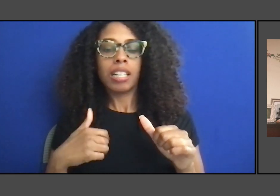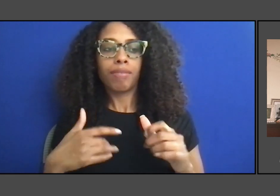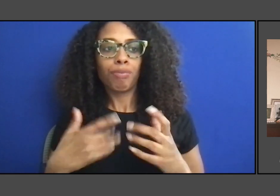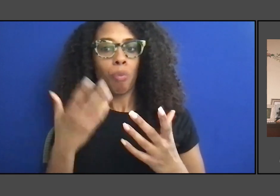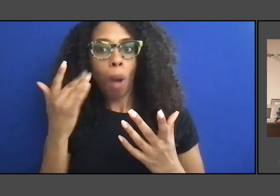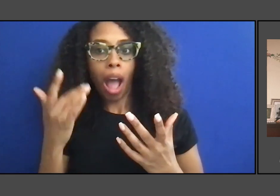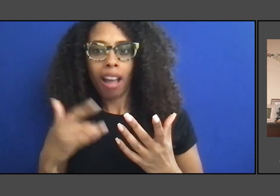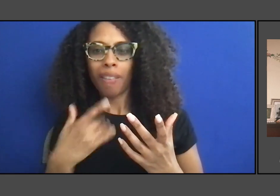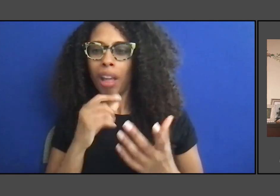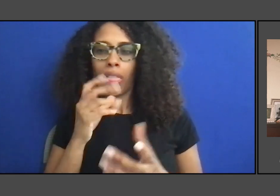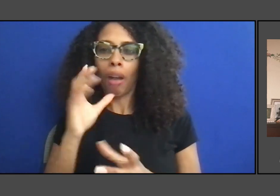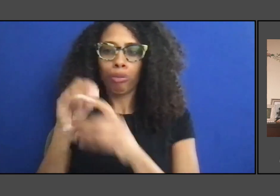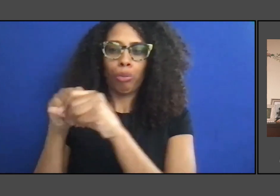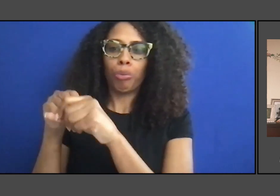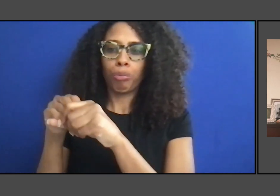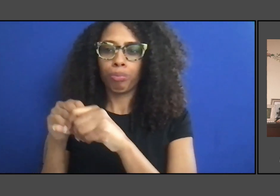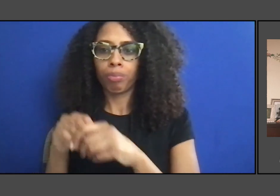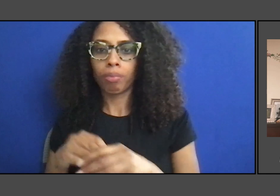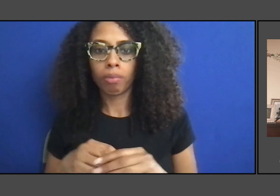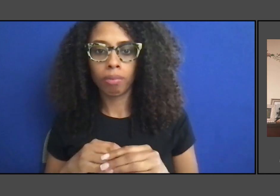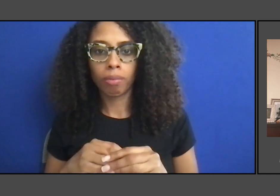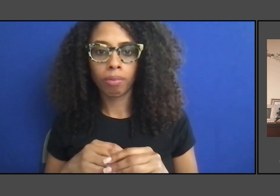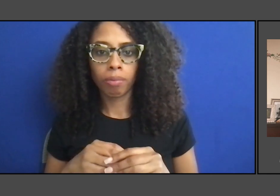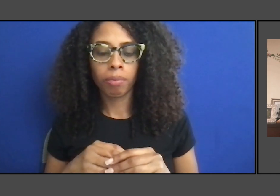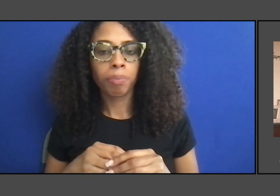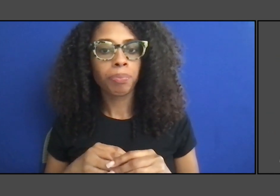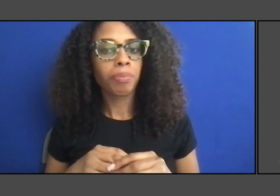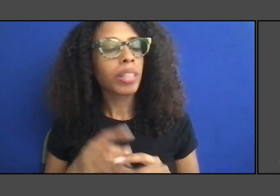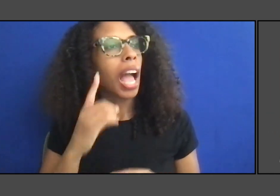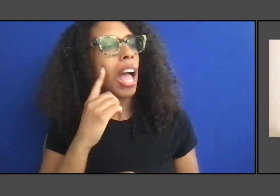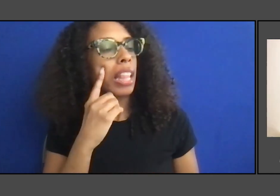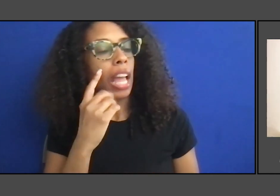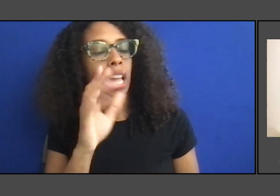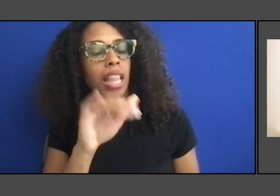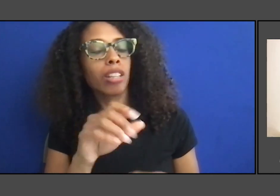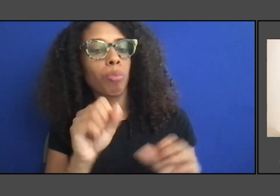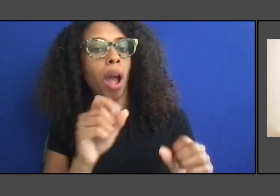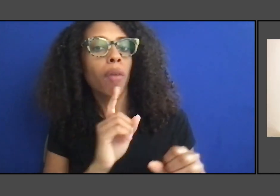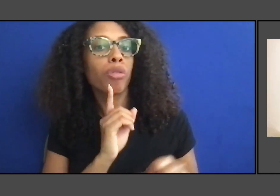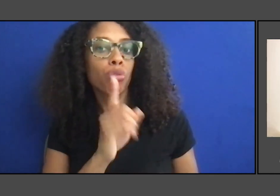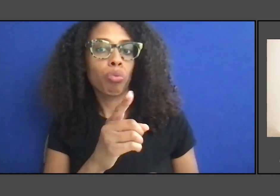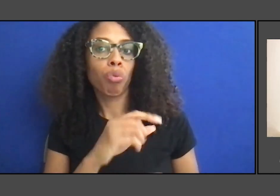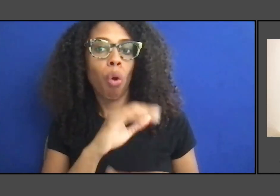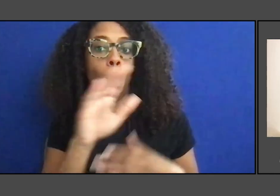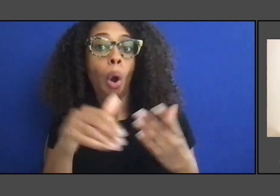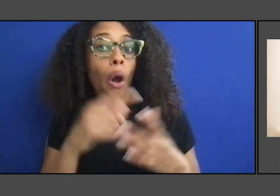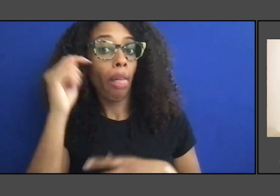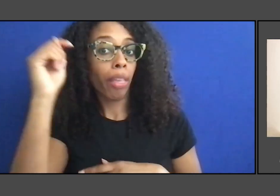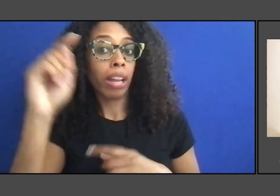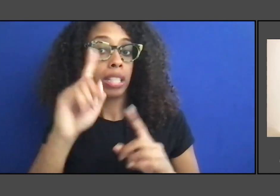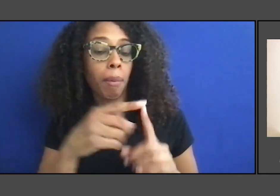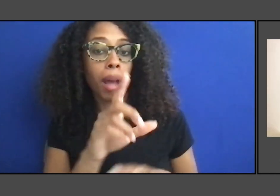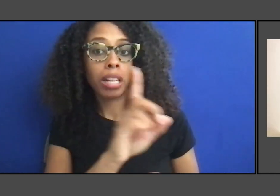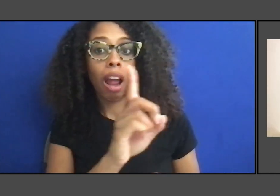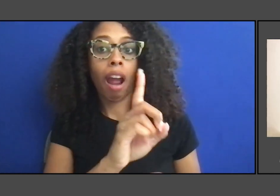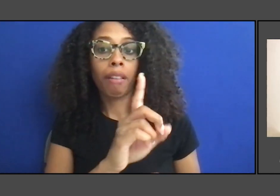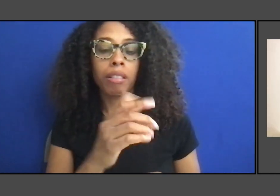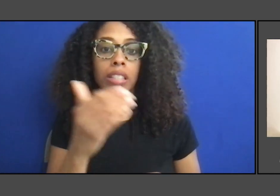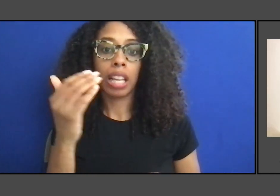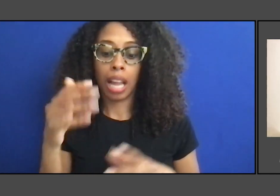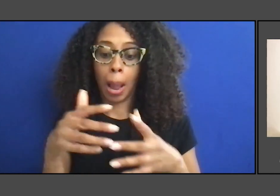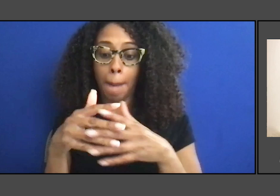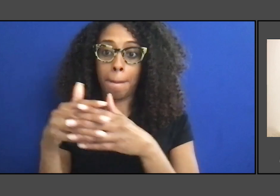I think that's probably true of all theories of democracy, right? I mean, we could say that we're on edge about American democracy right